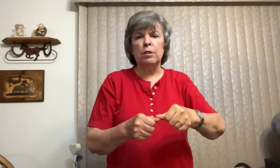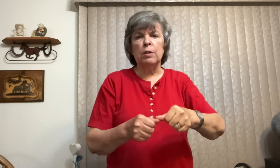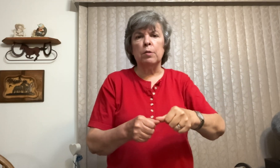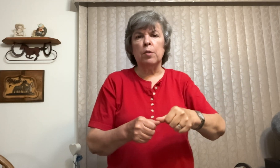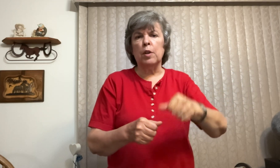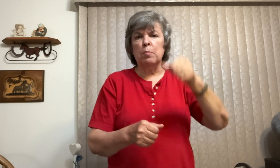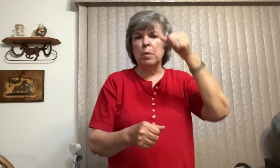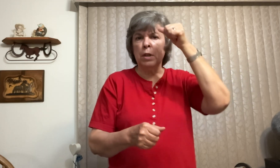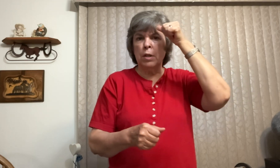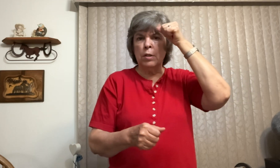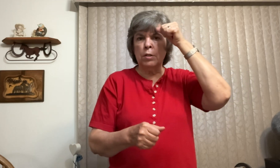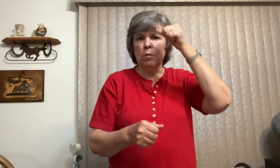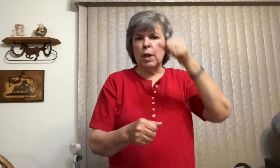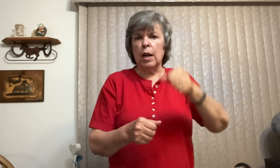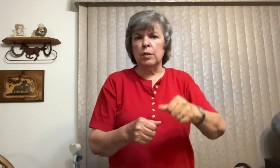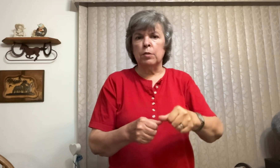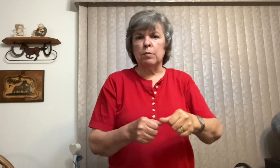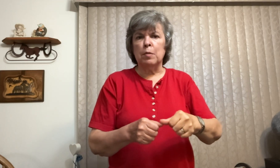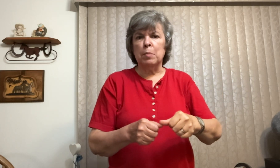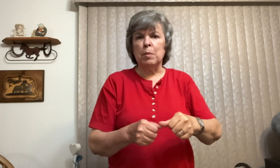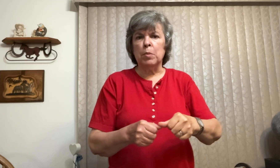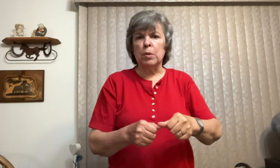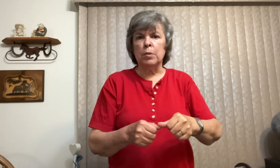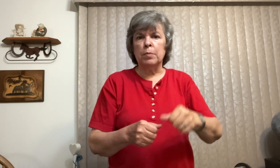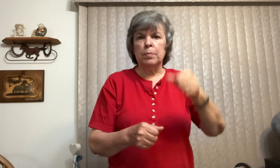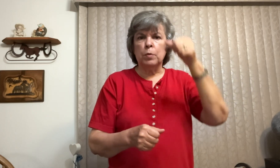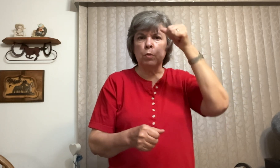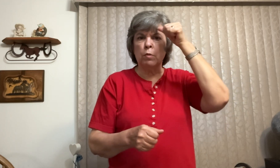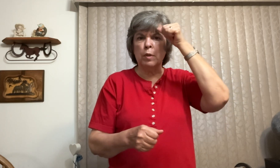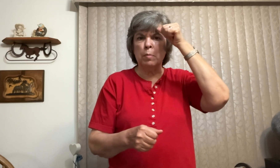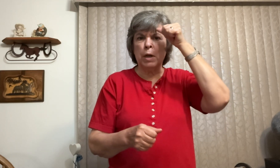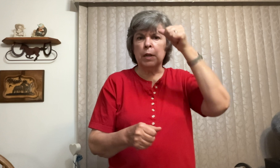other thumb. So that's remember or remind.